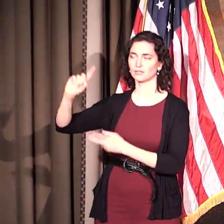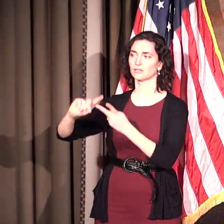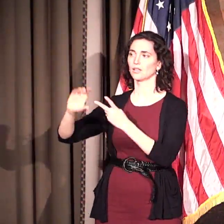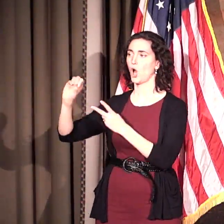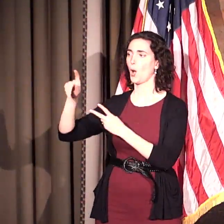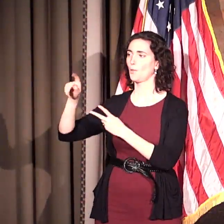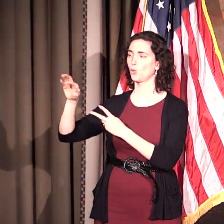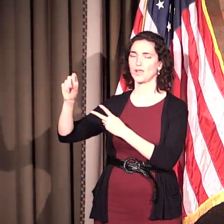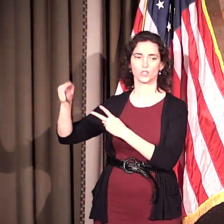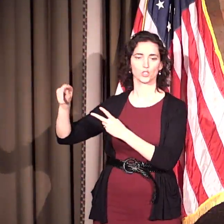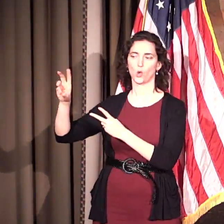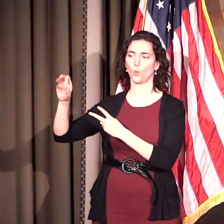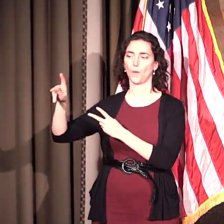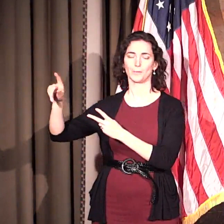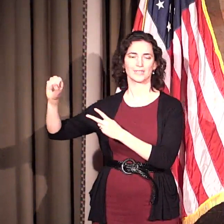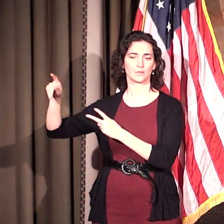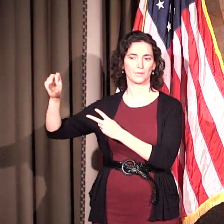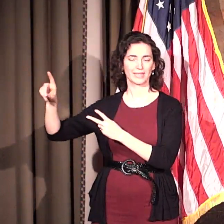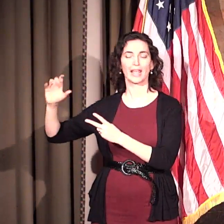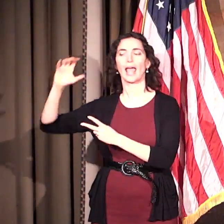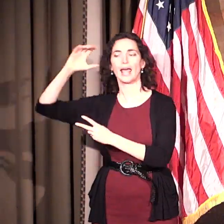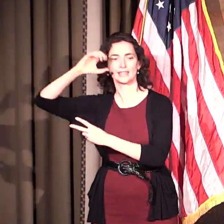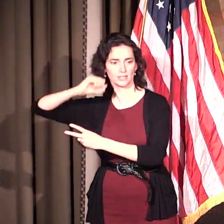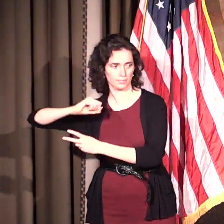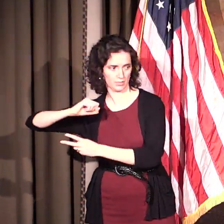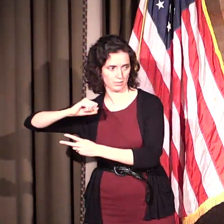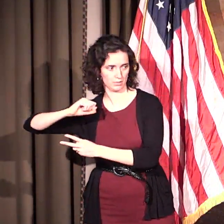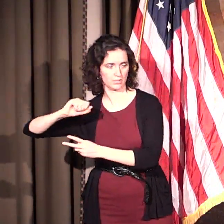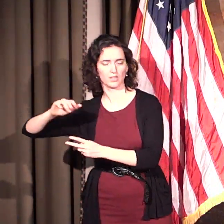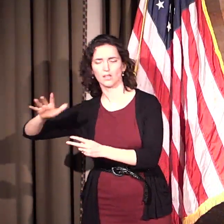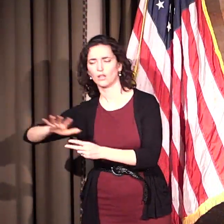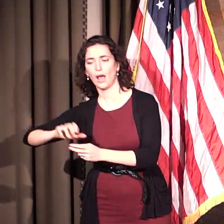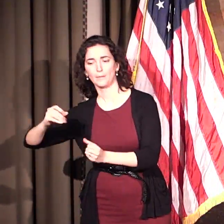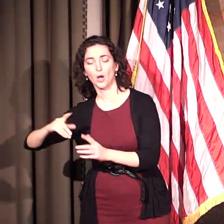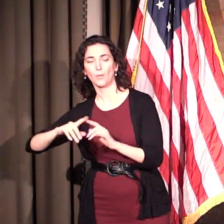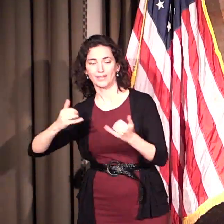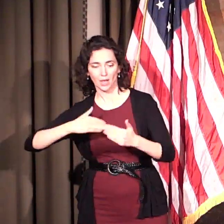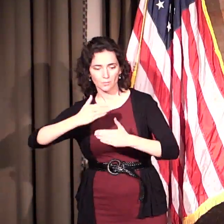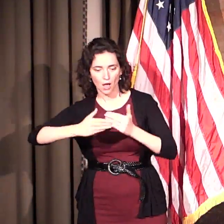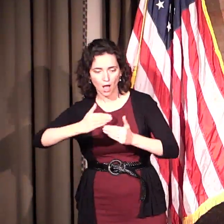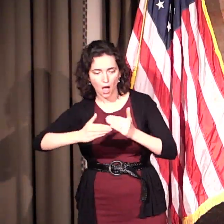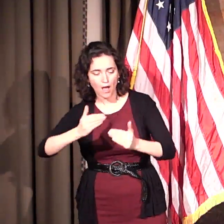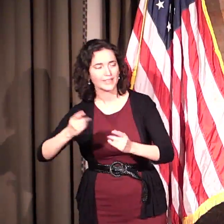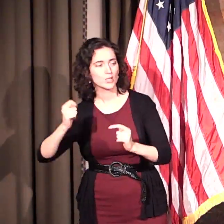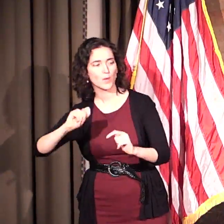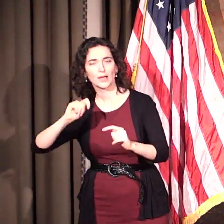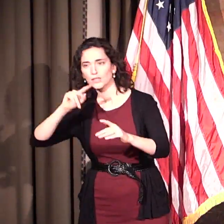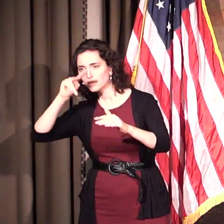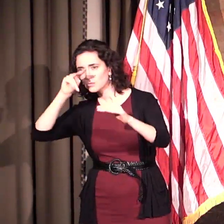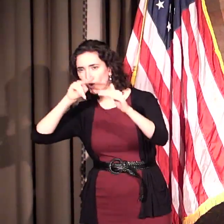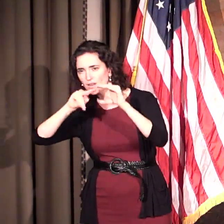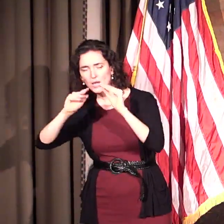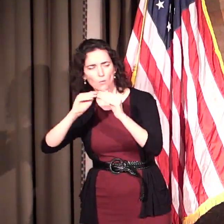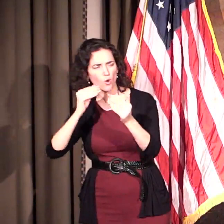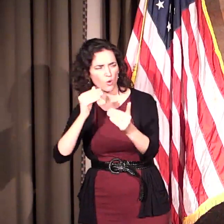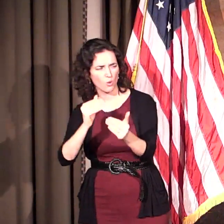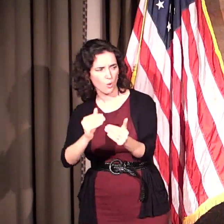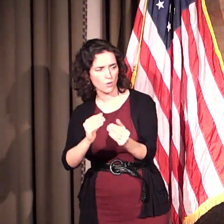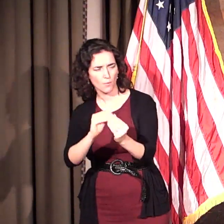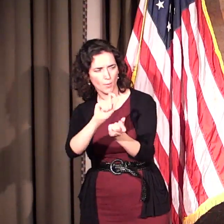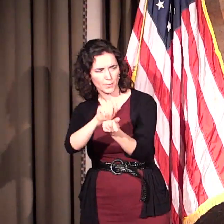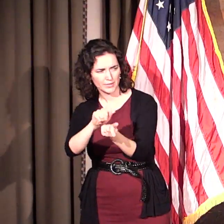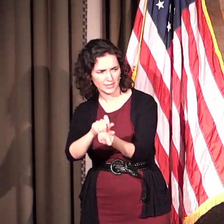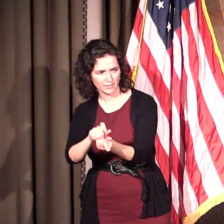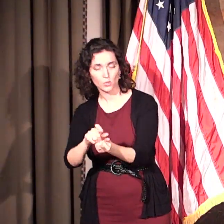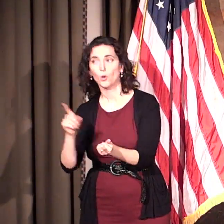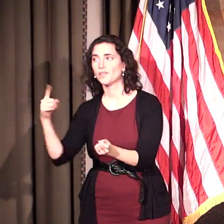and that estimate gets tighter and tighter as experience with the program goes on. So they actually are trying to project, both on statewide and national